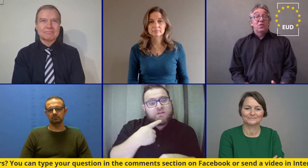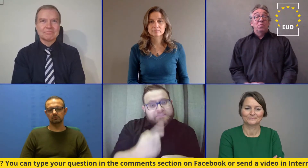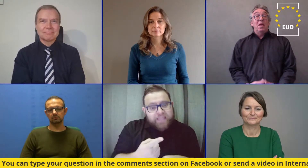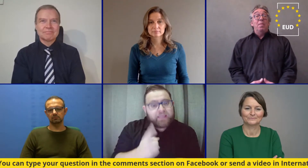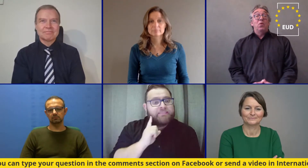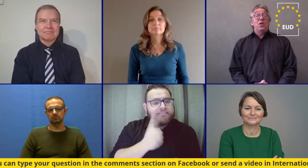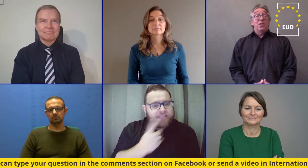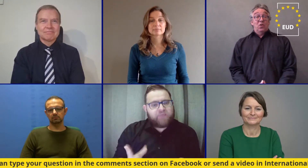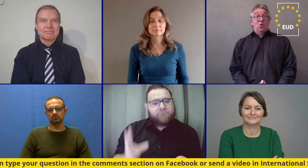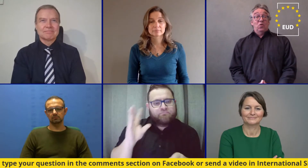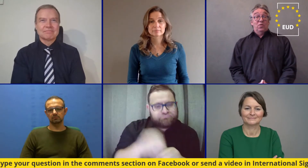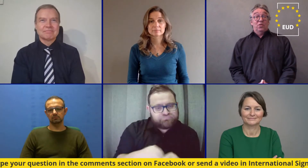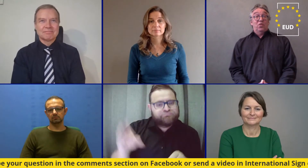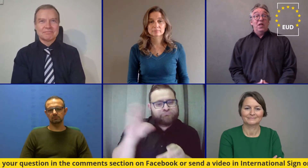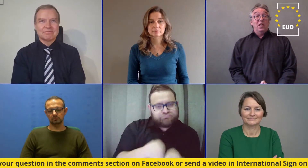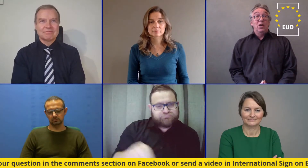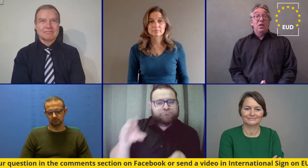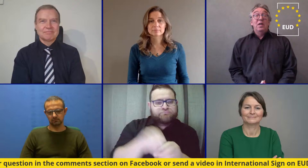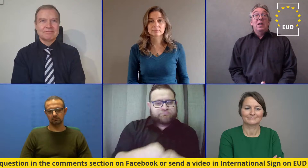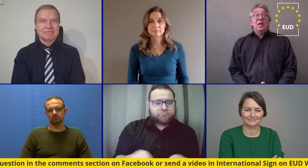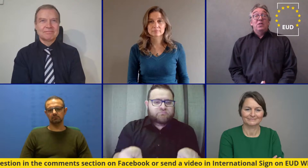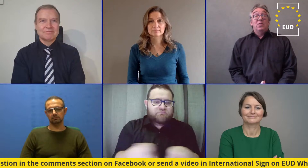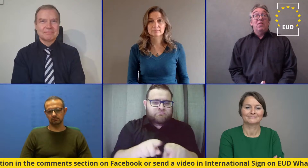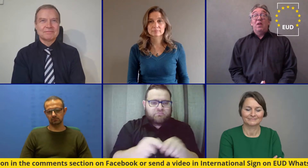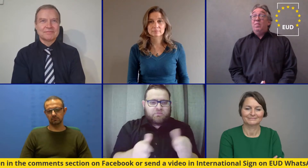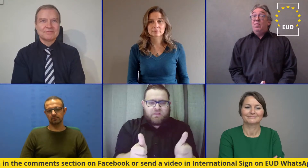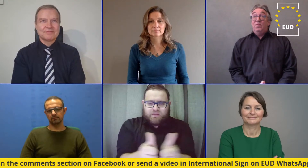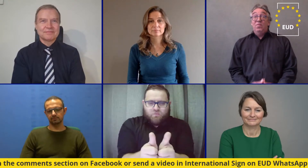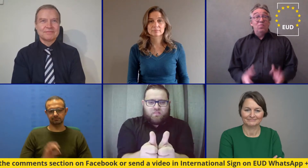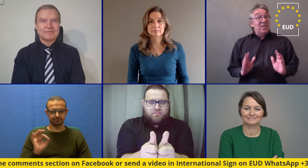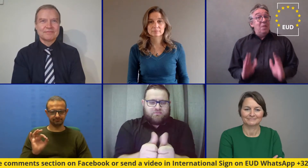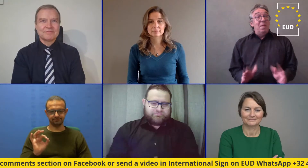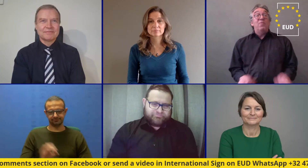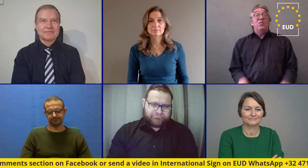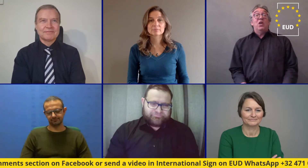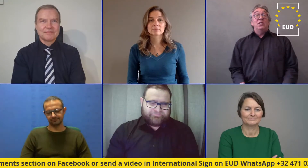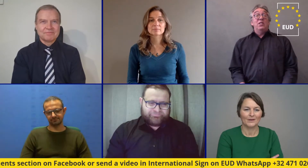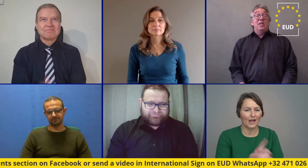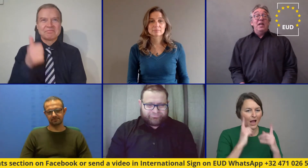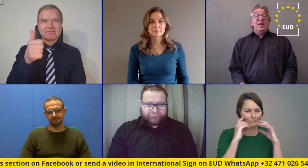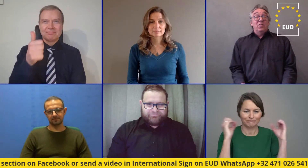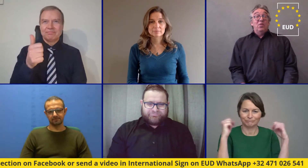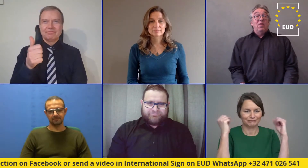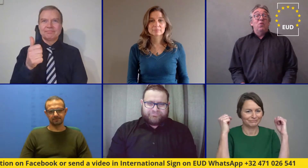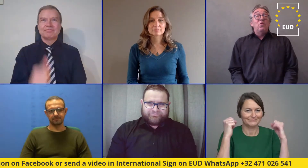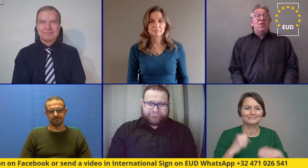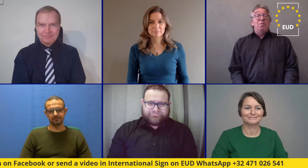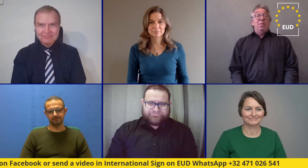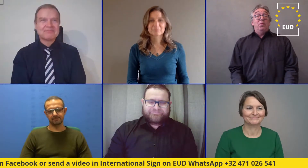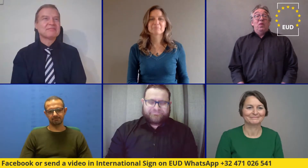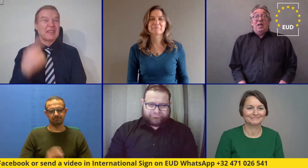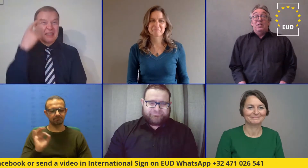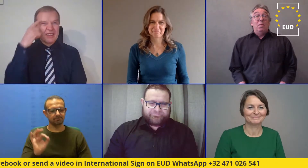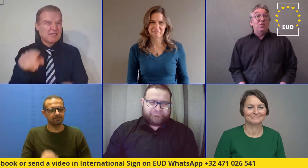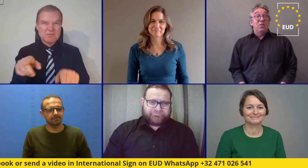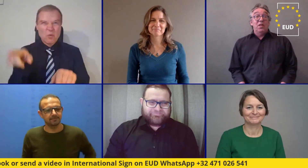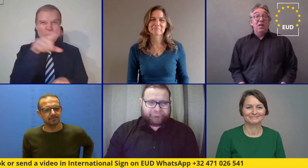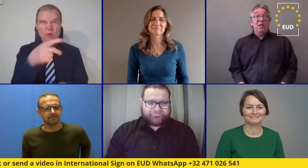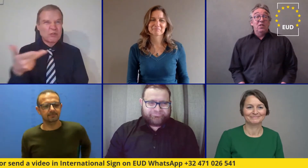be employed on screen. So therefore, I keep emphasizing the need to involve deaf people as members of the interpreting